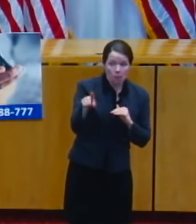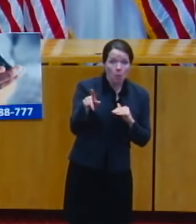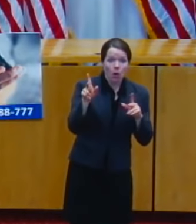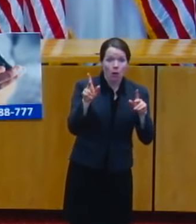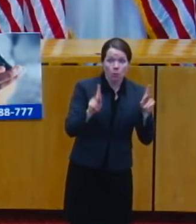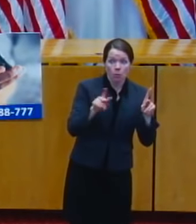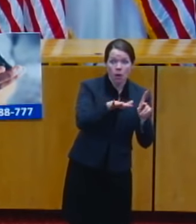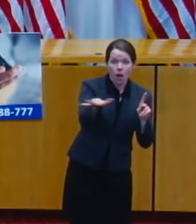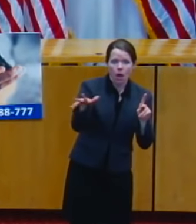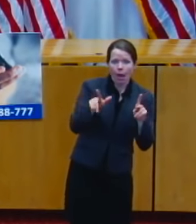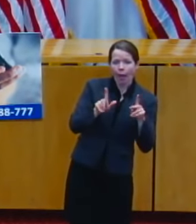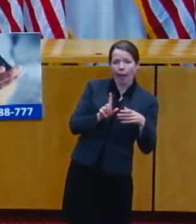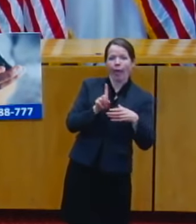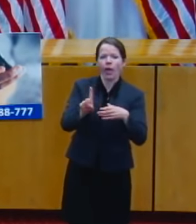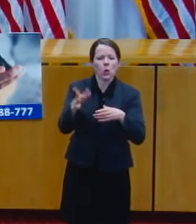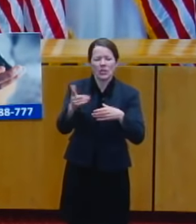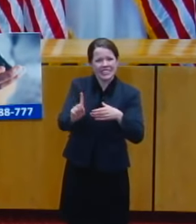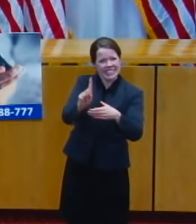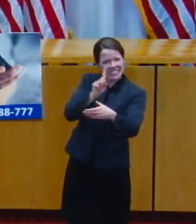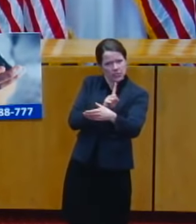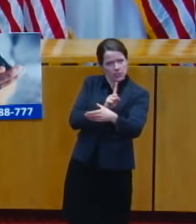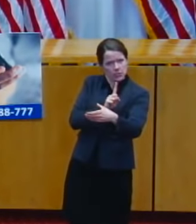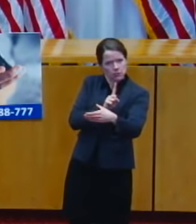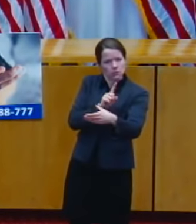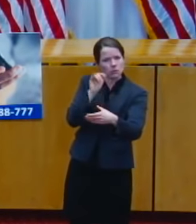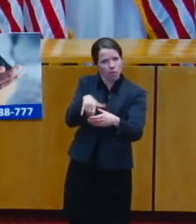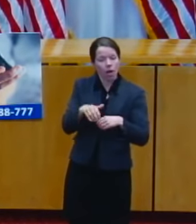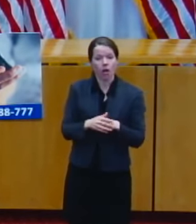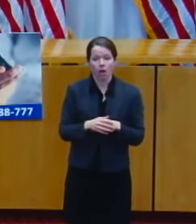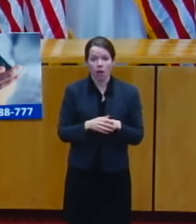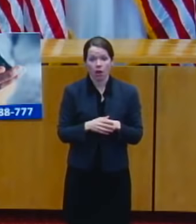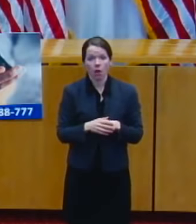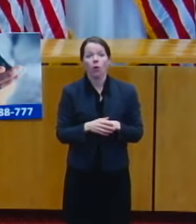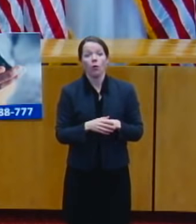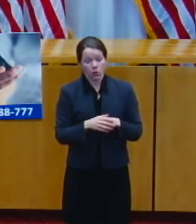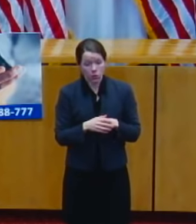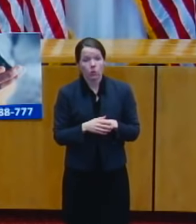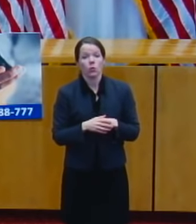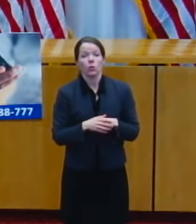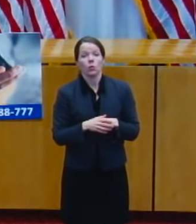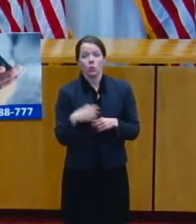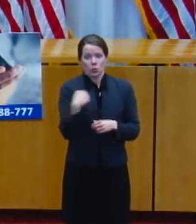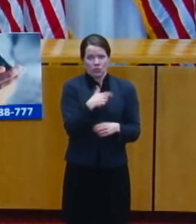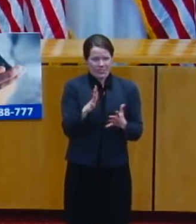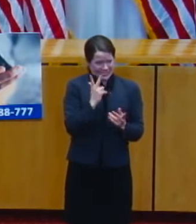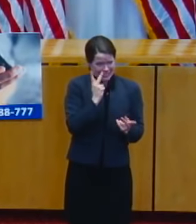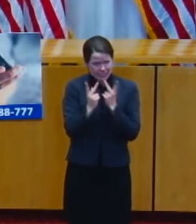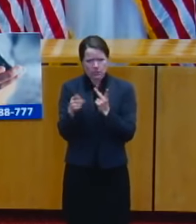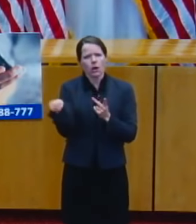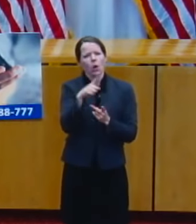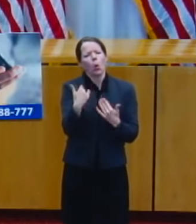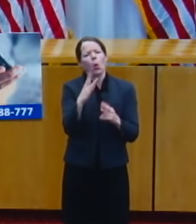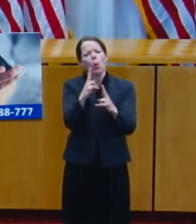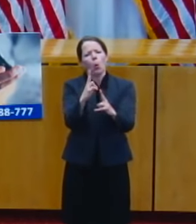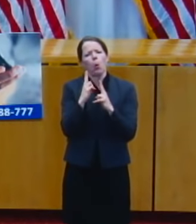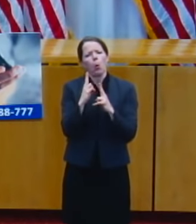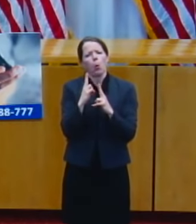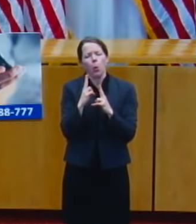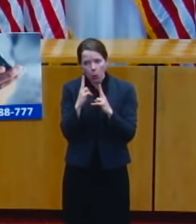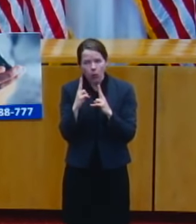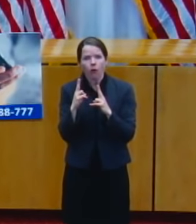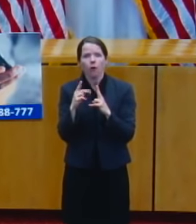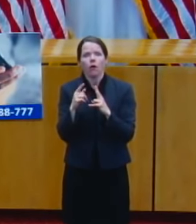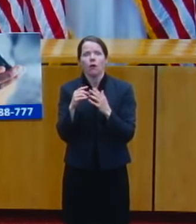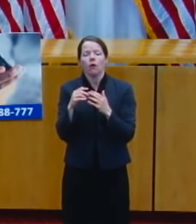Massachusetts, and a 75% reduction in mobility associated with public transit, and a 63%